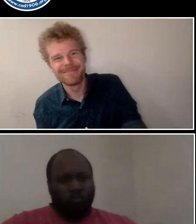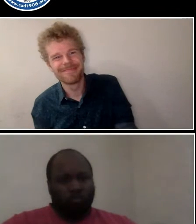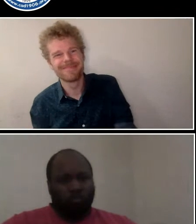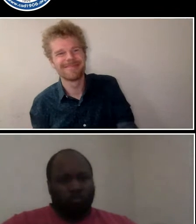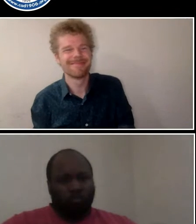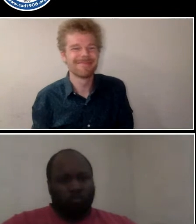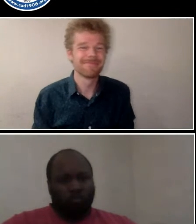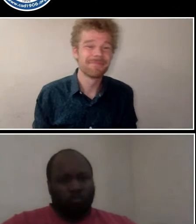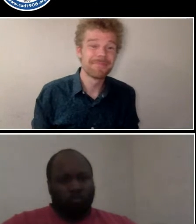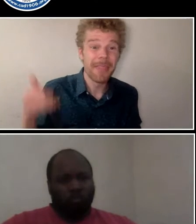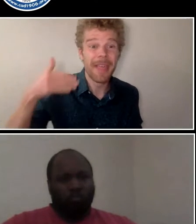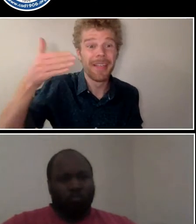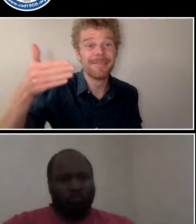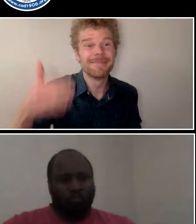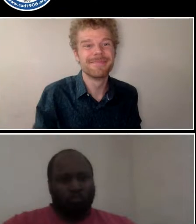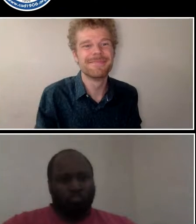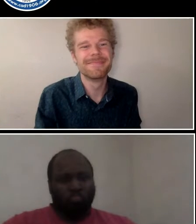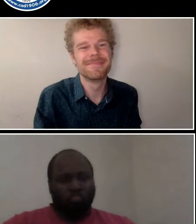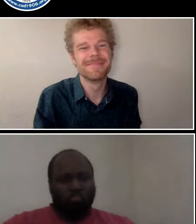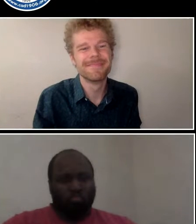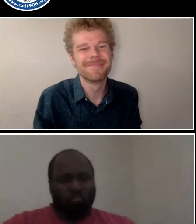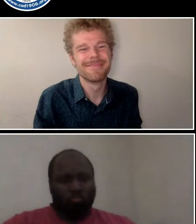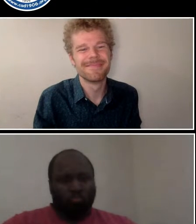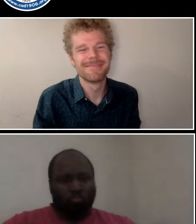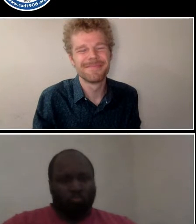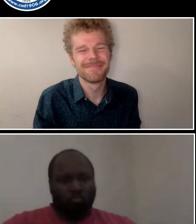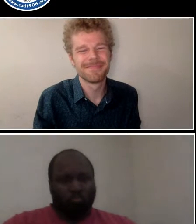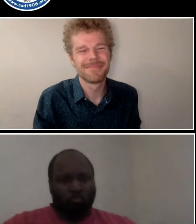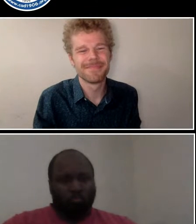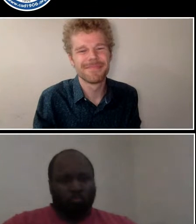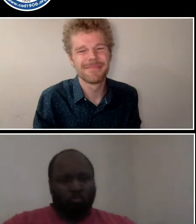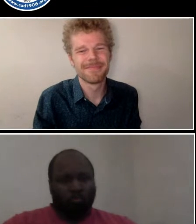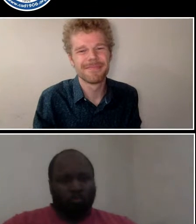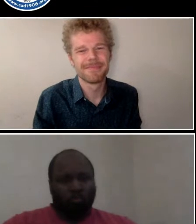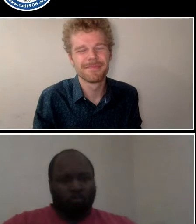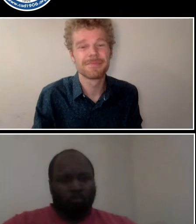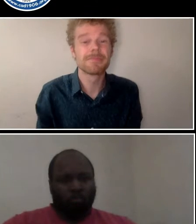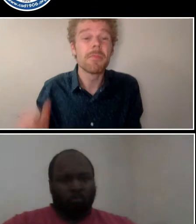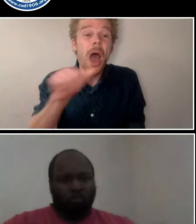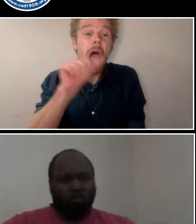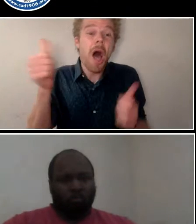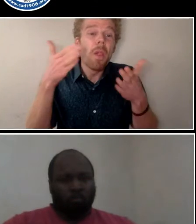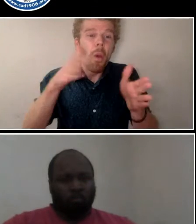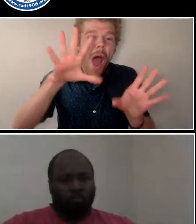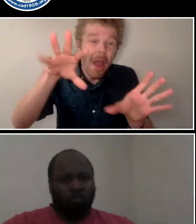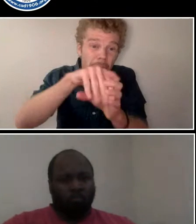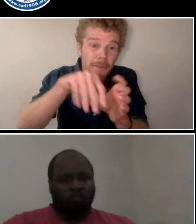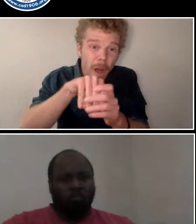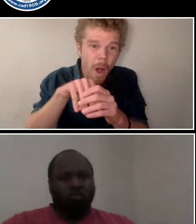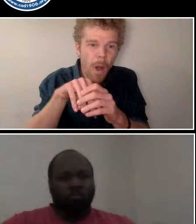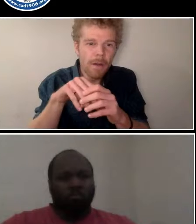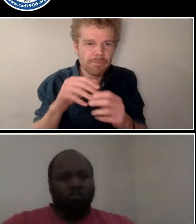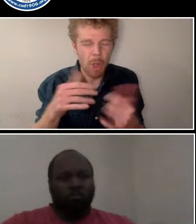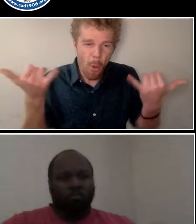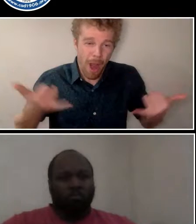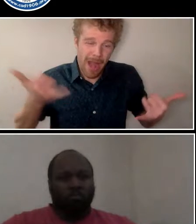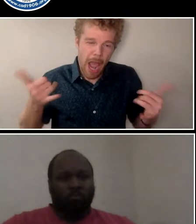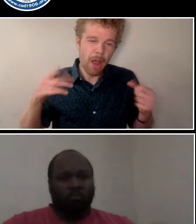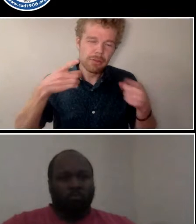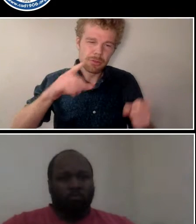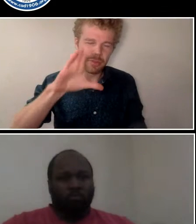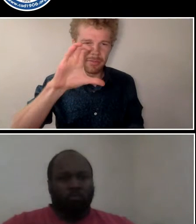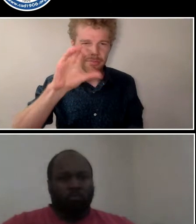San Diego. You just have to find what it is that you're most interested in and use that as your avenue to start